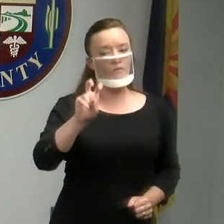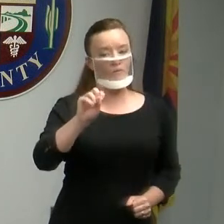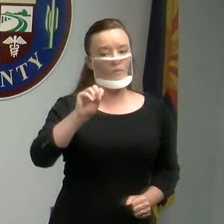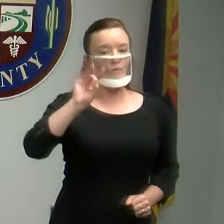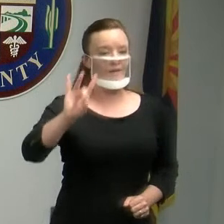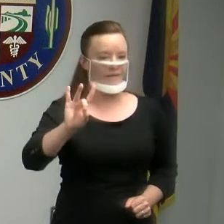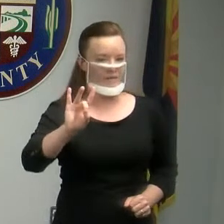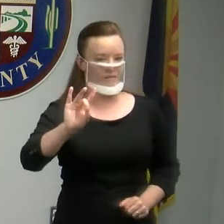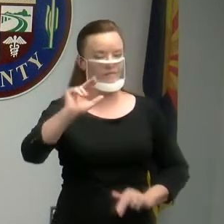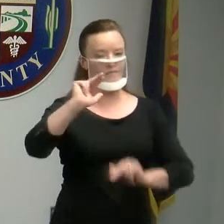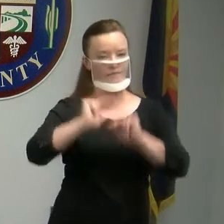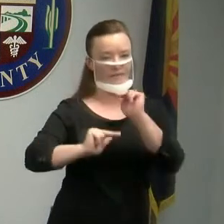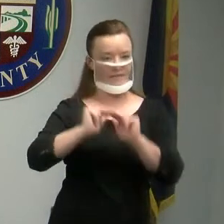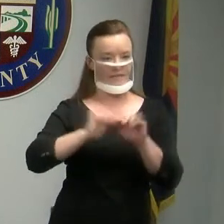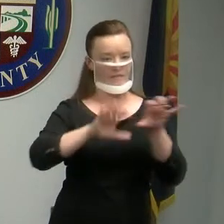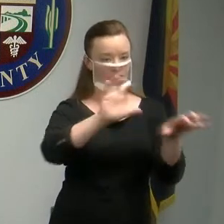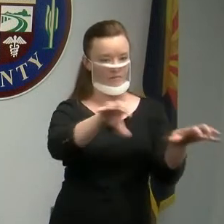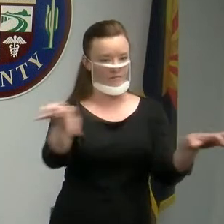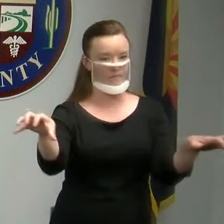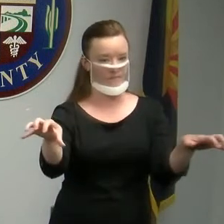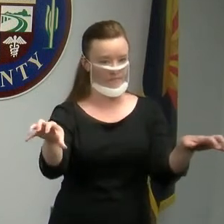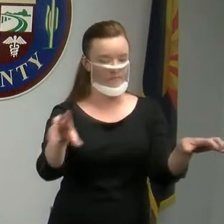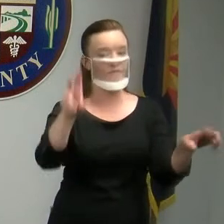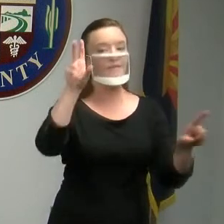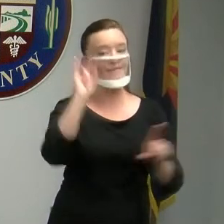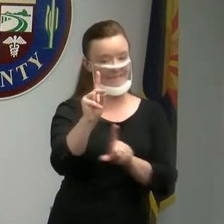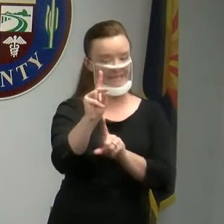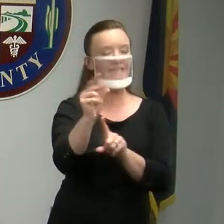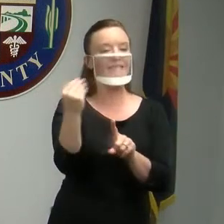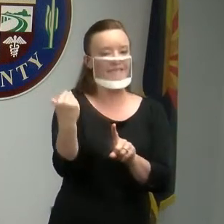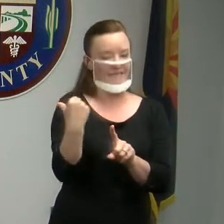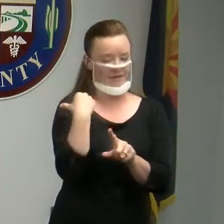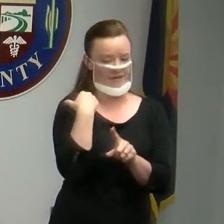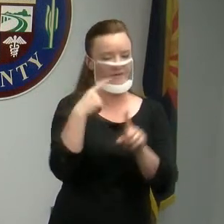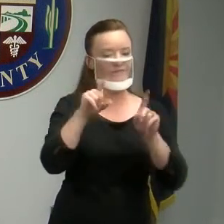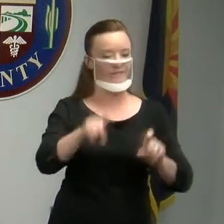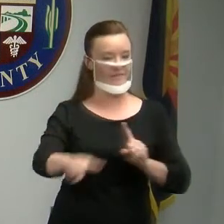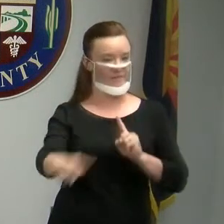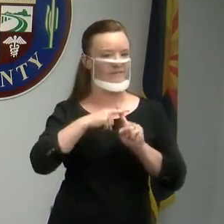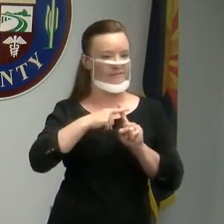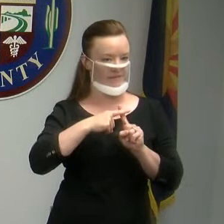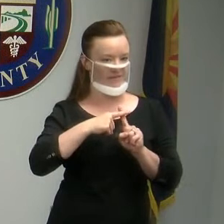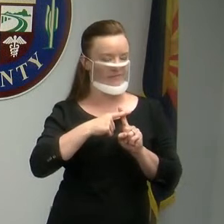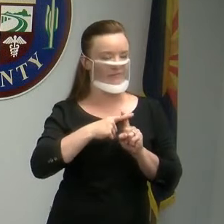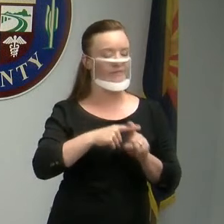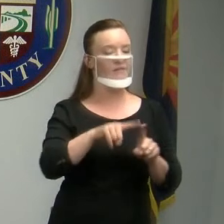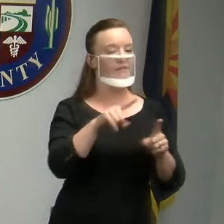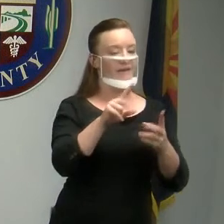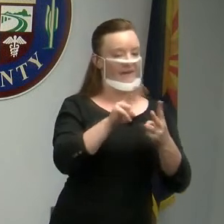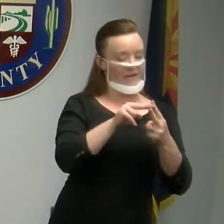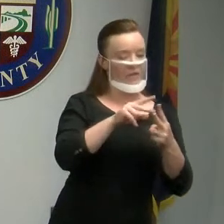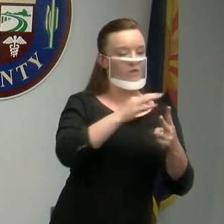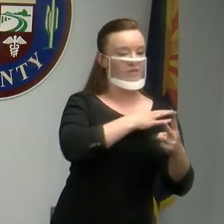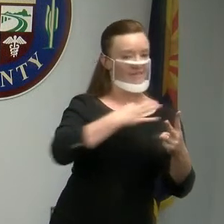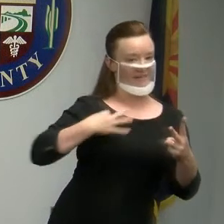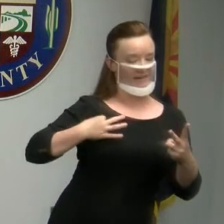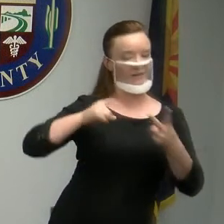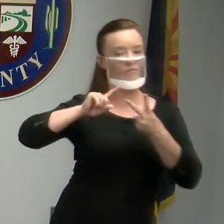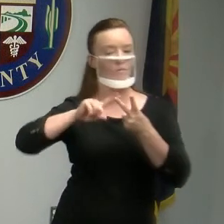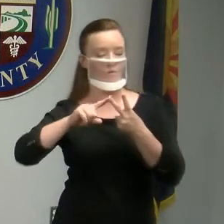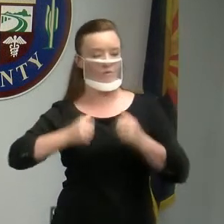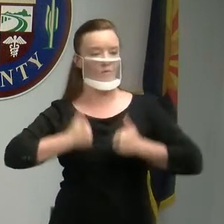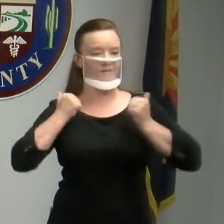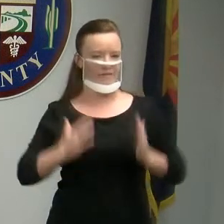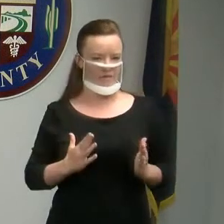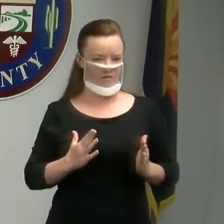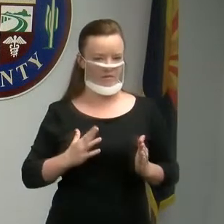208 facilities that have had a confirmed case in a resident or staff person in the prior 28